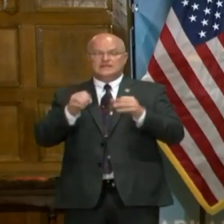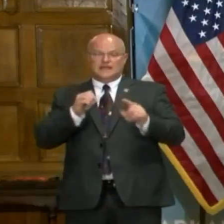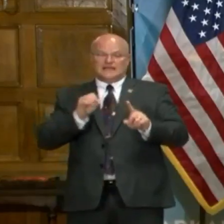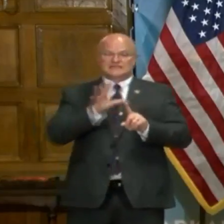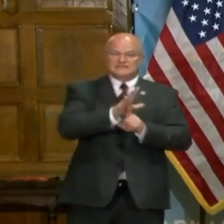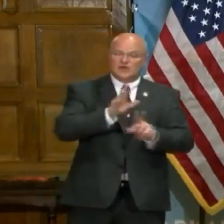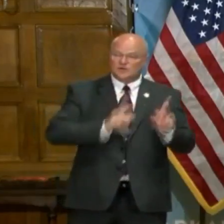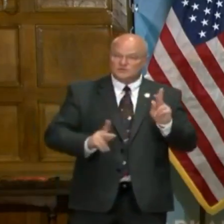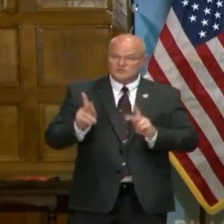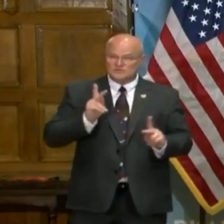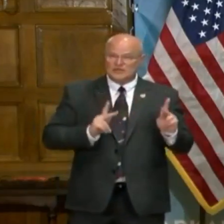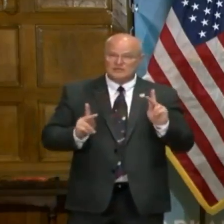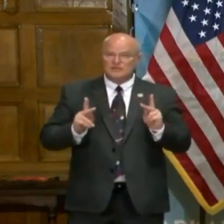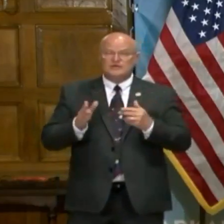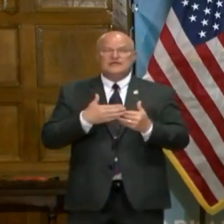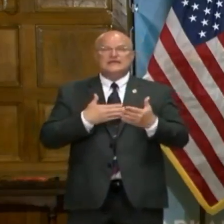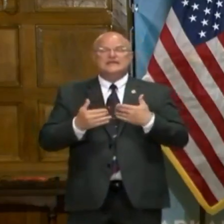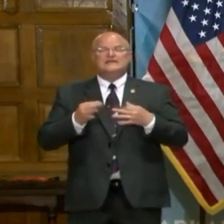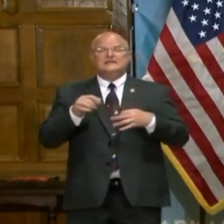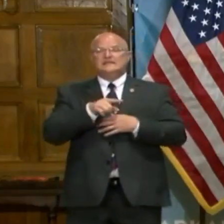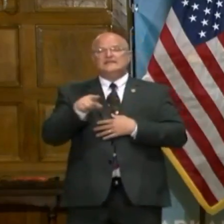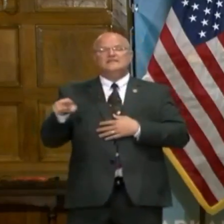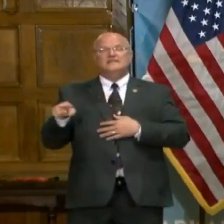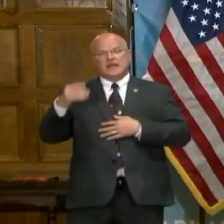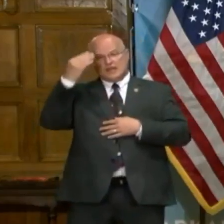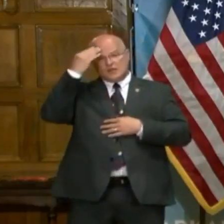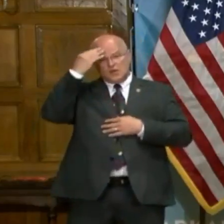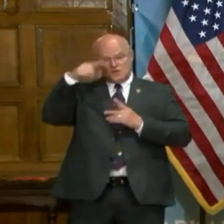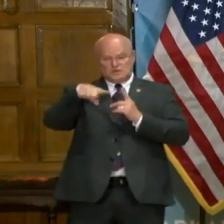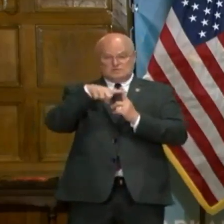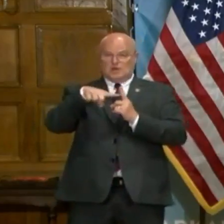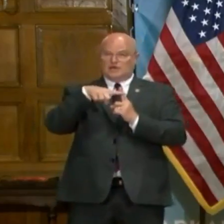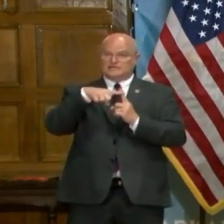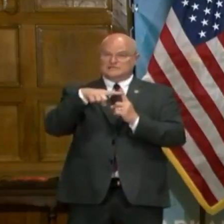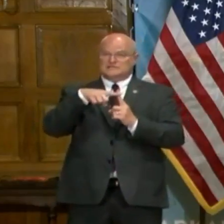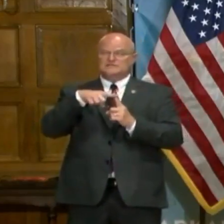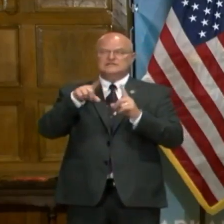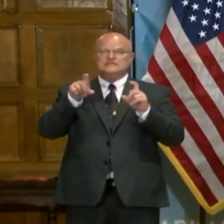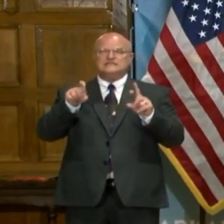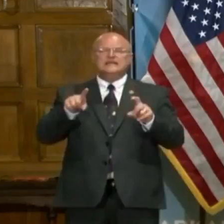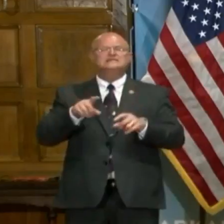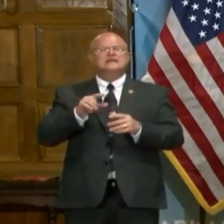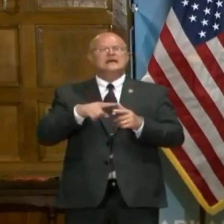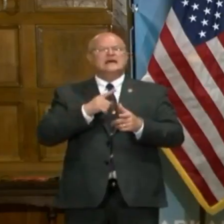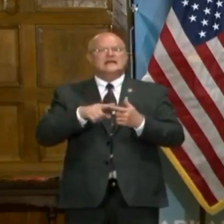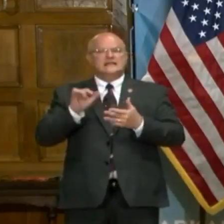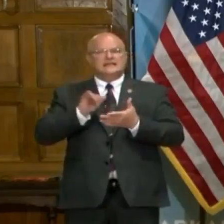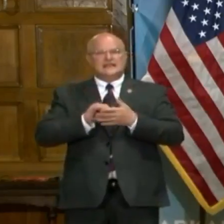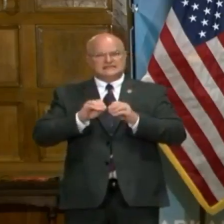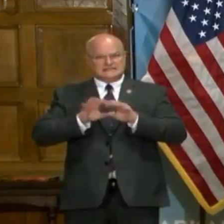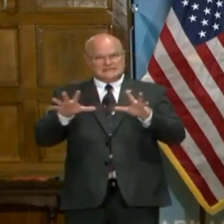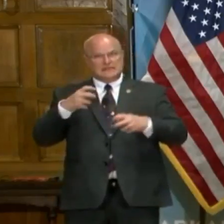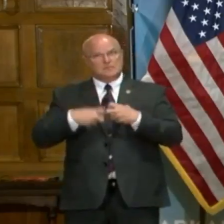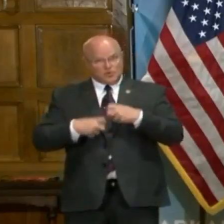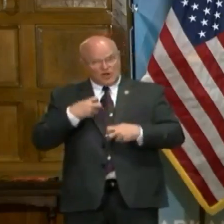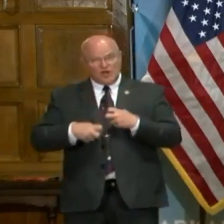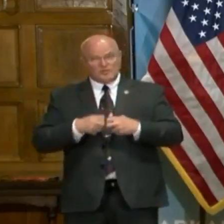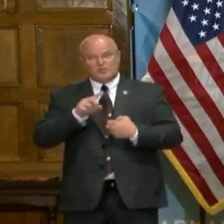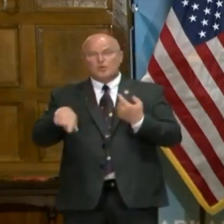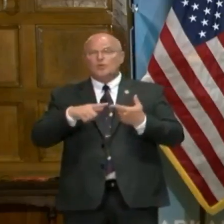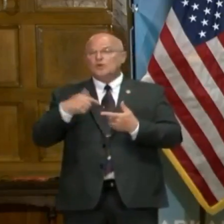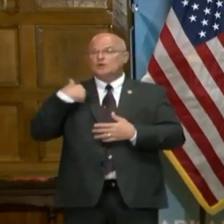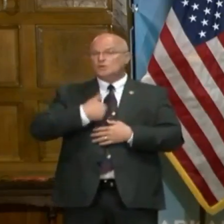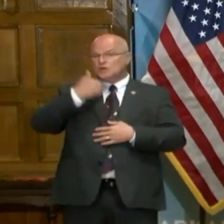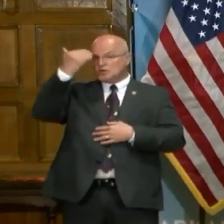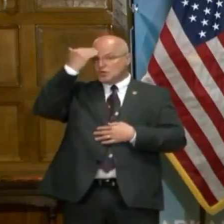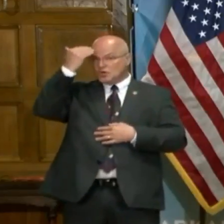people, even if they know they're positive, then that's clearly a problem. When we know